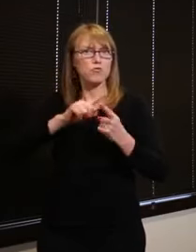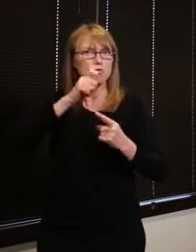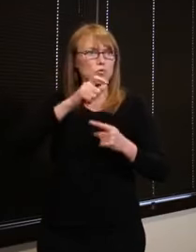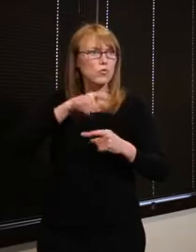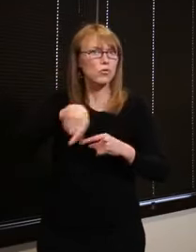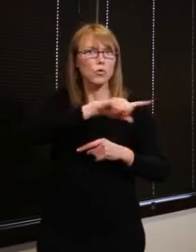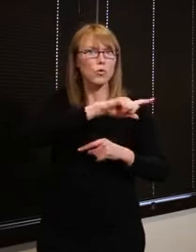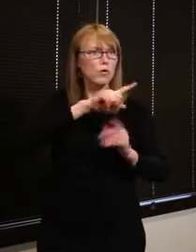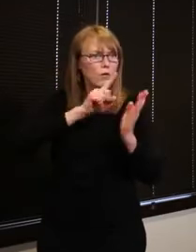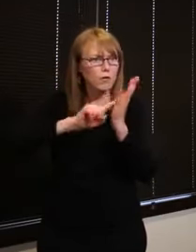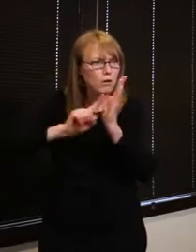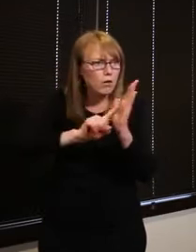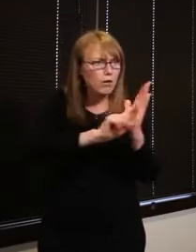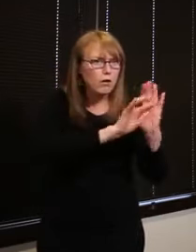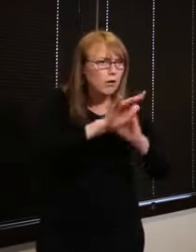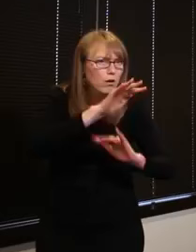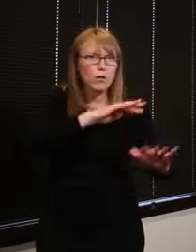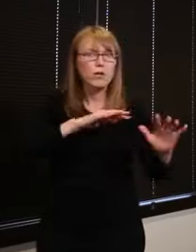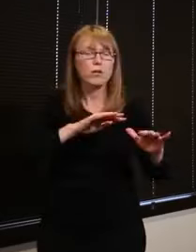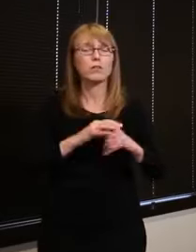robust public health